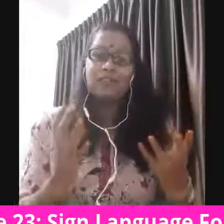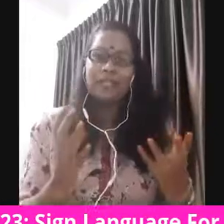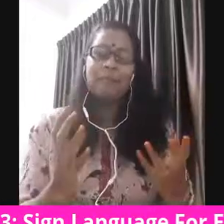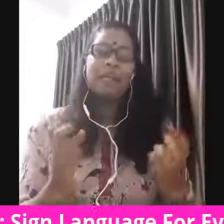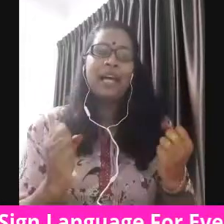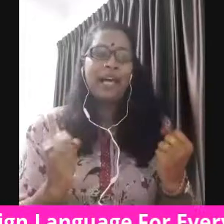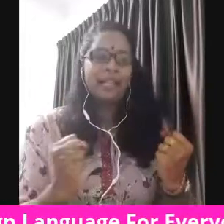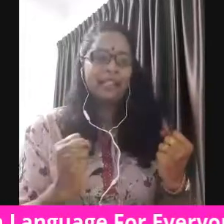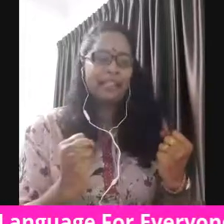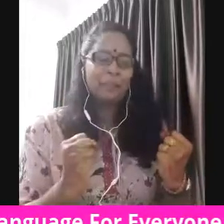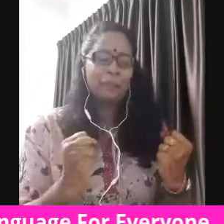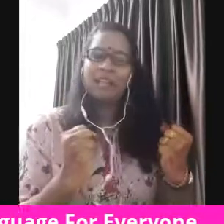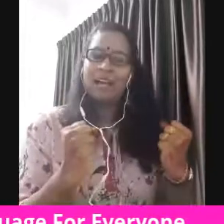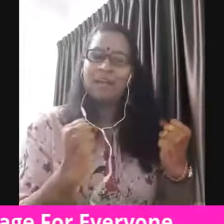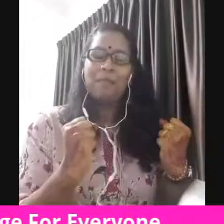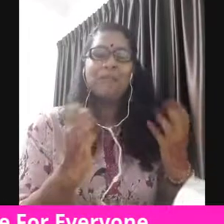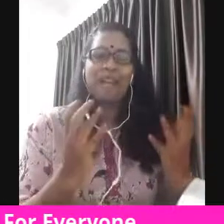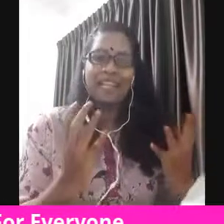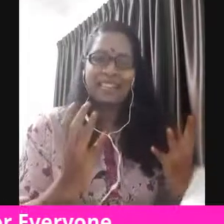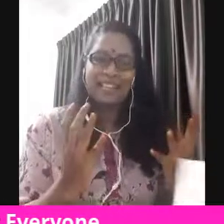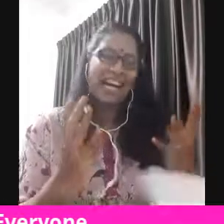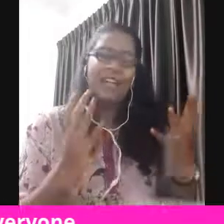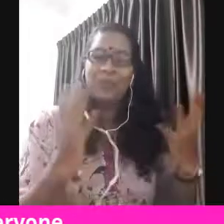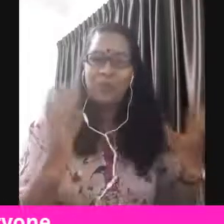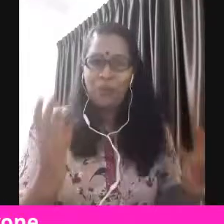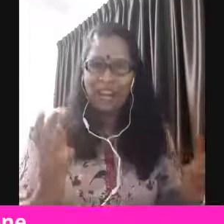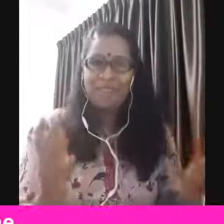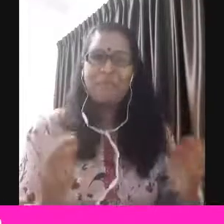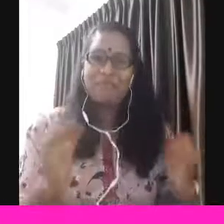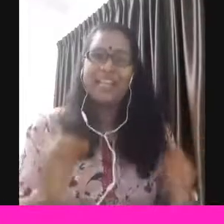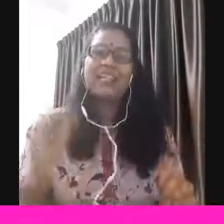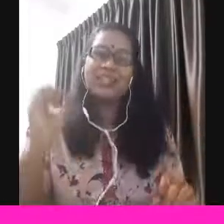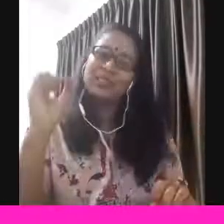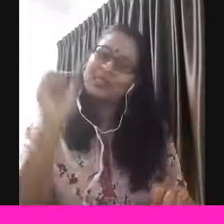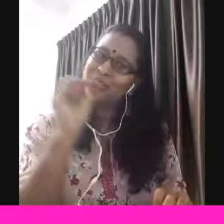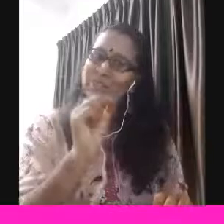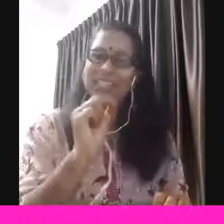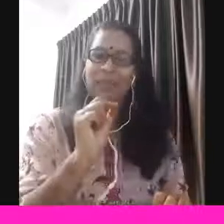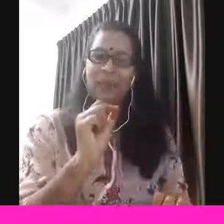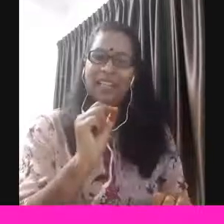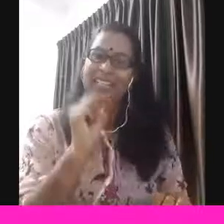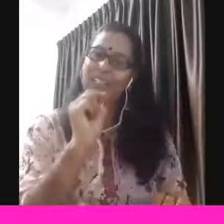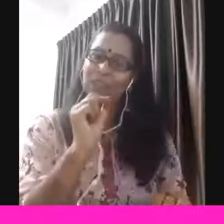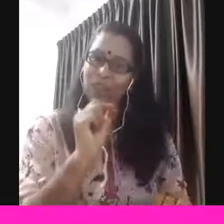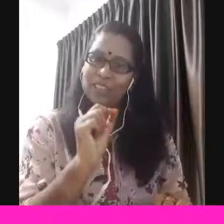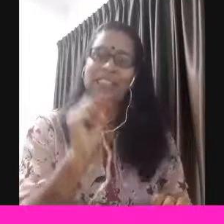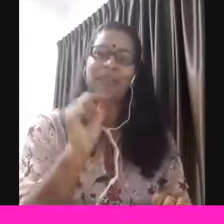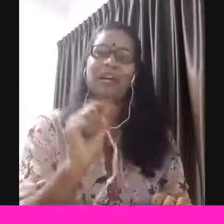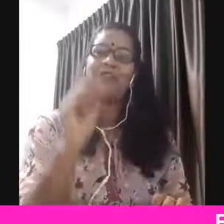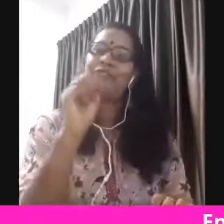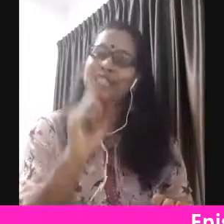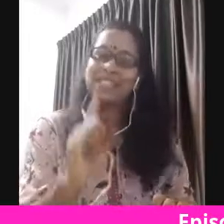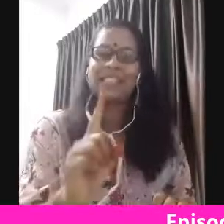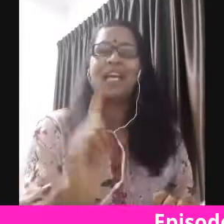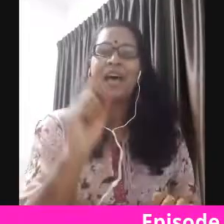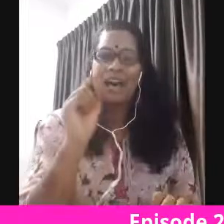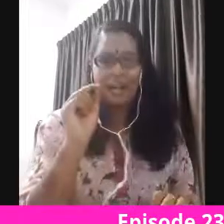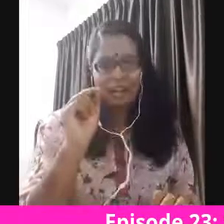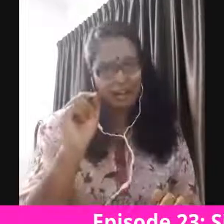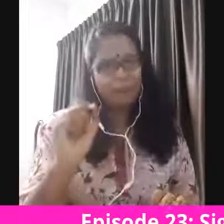something different? Mhm. And my mind, I don't know why, but I choose that course as my